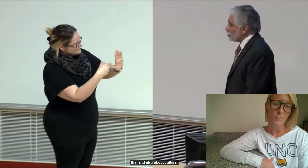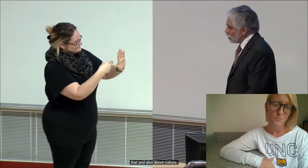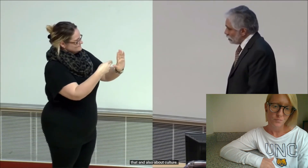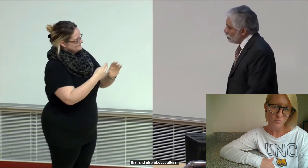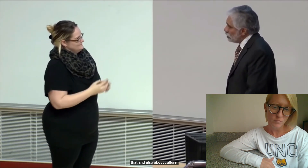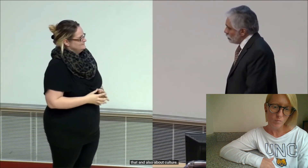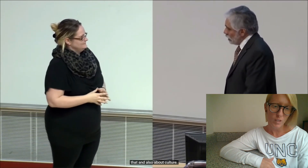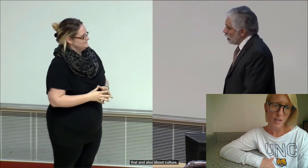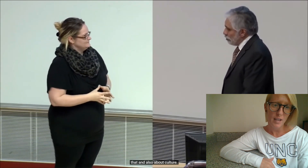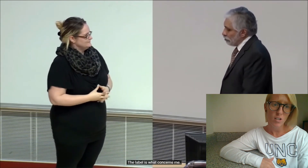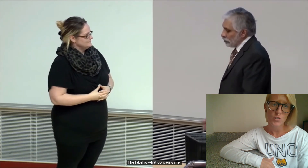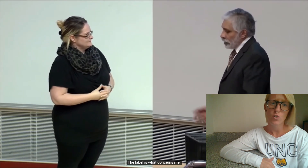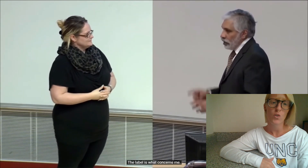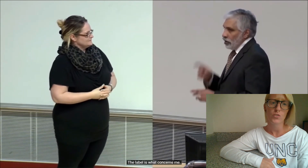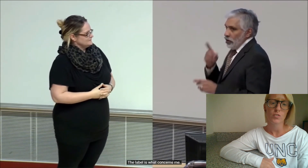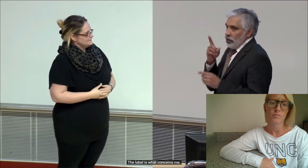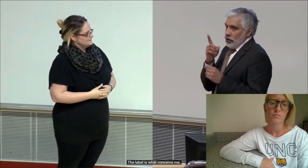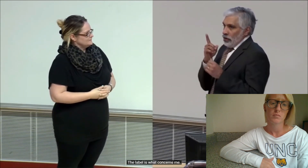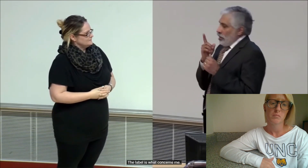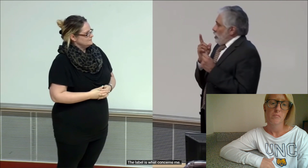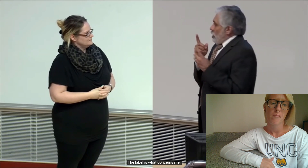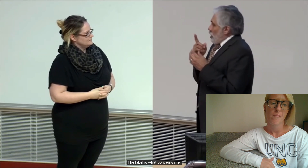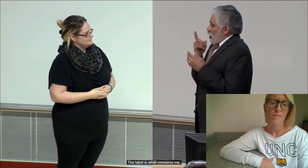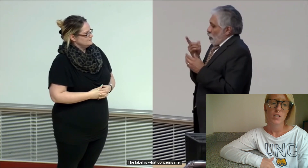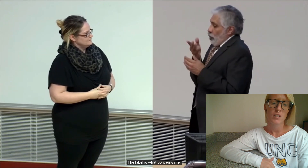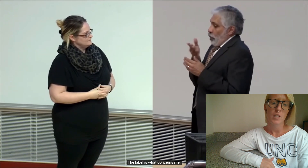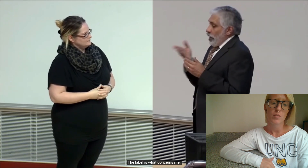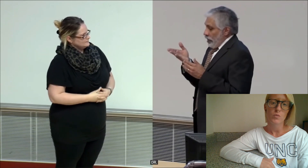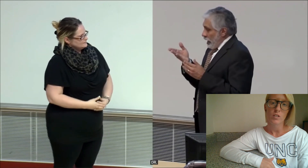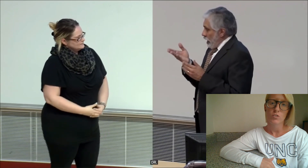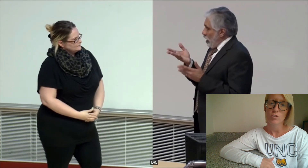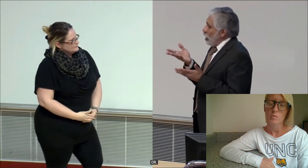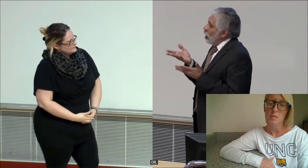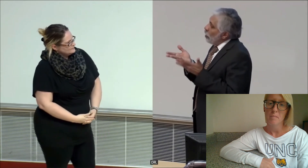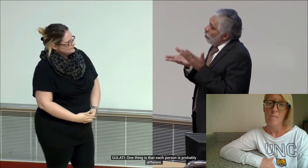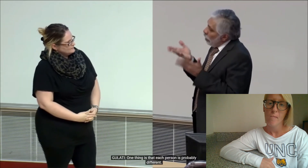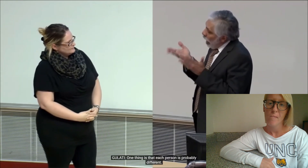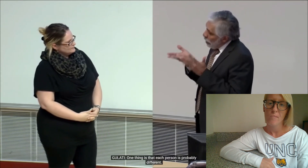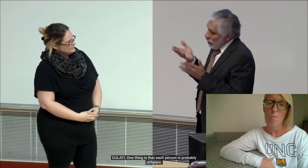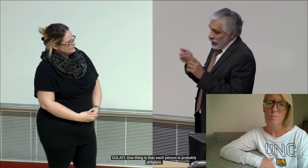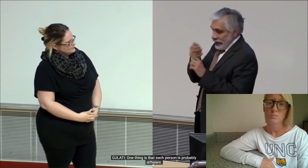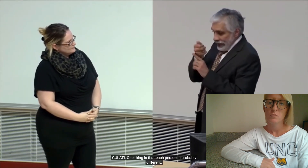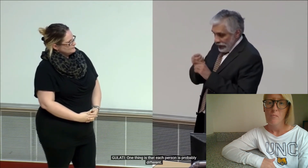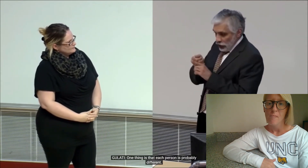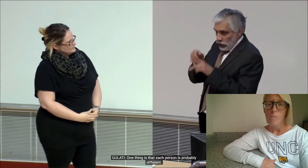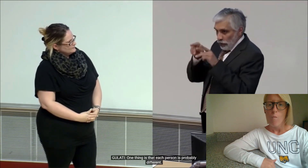that and also about culture. The label is what concerns me, though. Labels what concerns me.